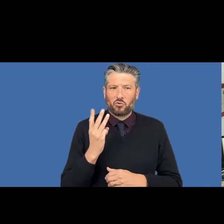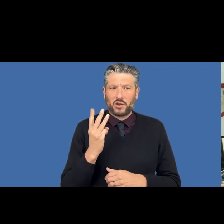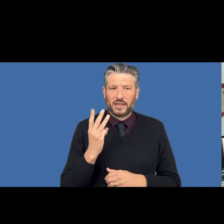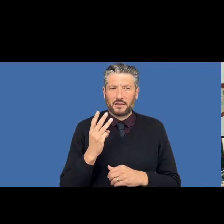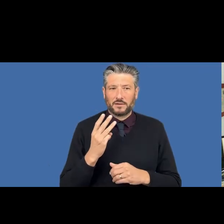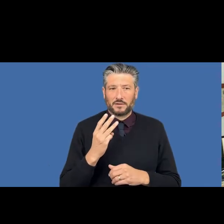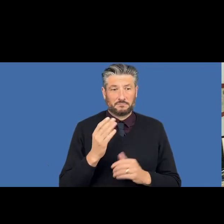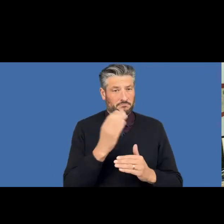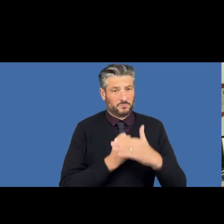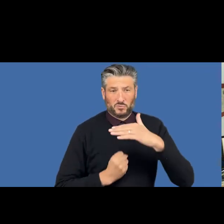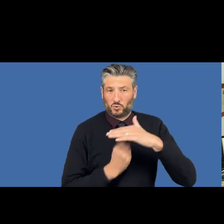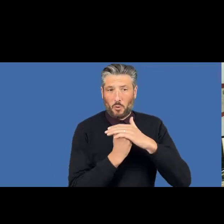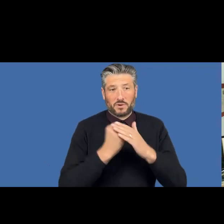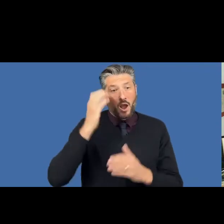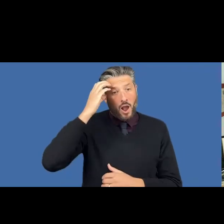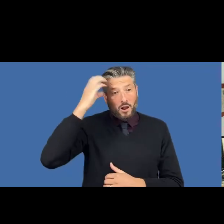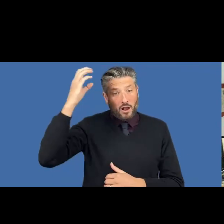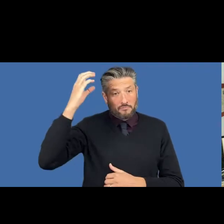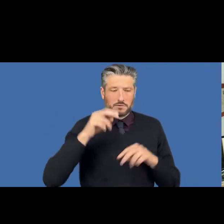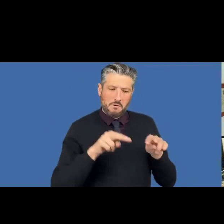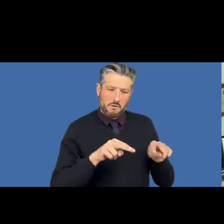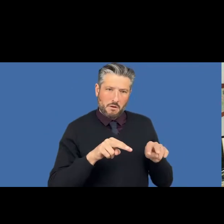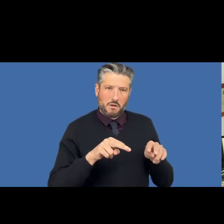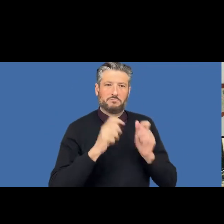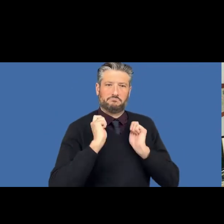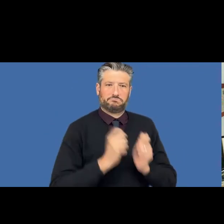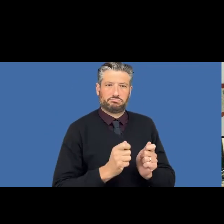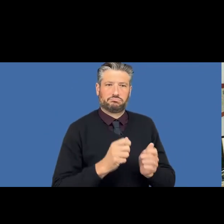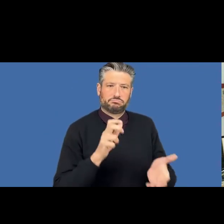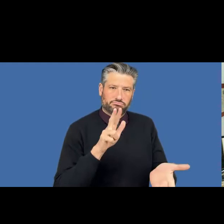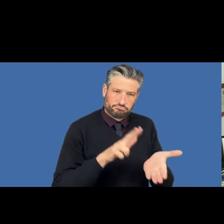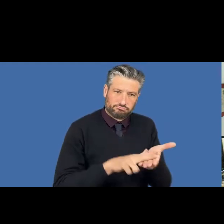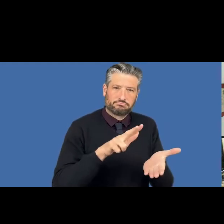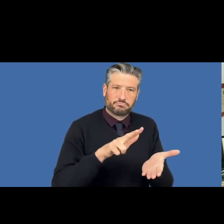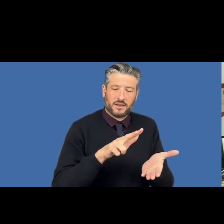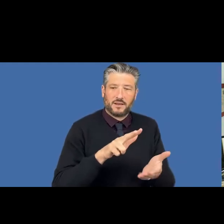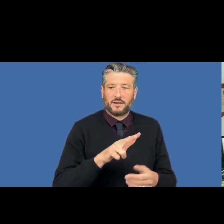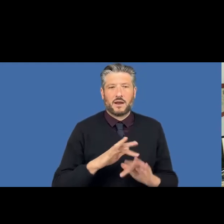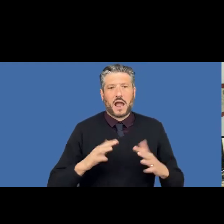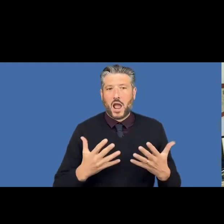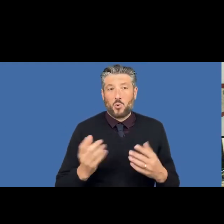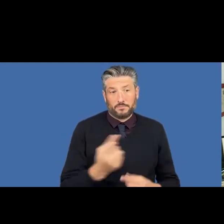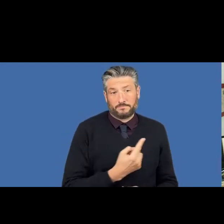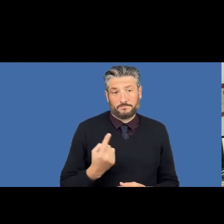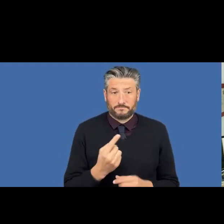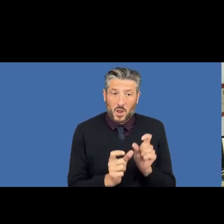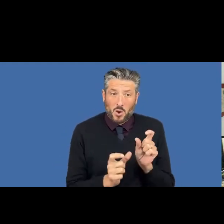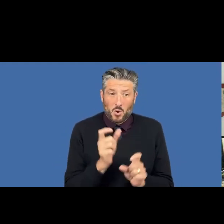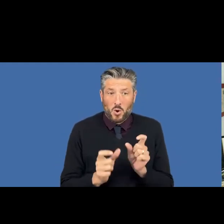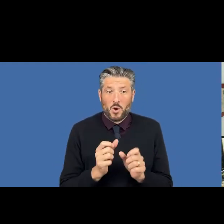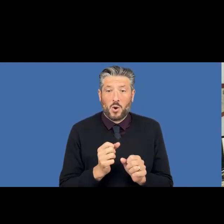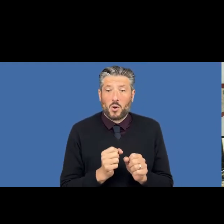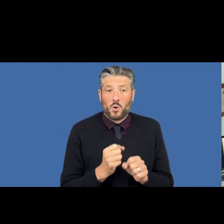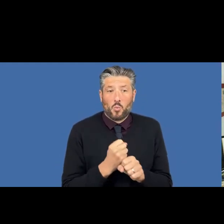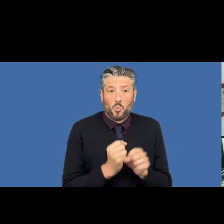a business driven thing. This was employee driven with the support of senior managers. On top